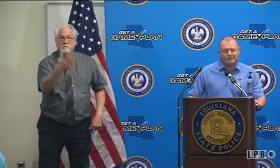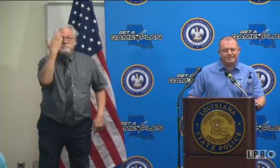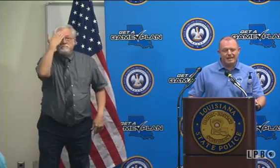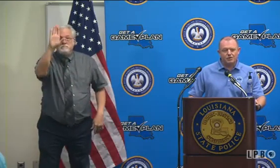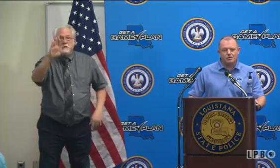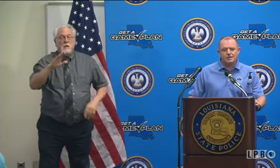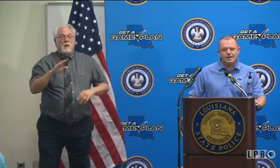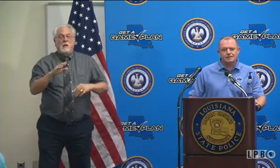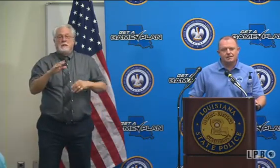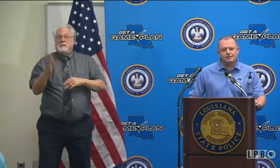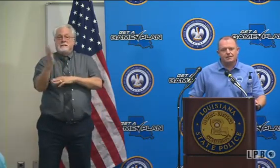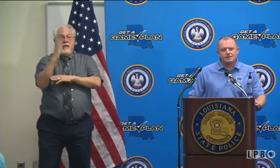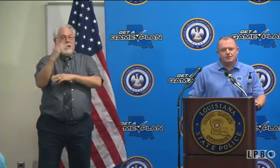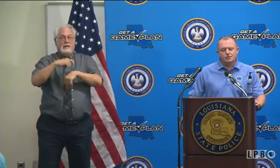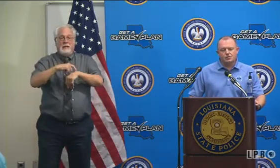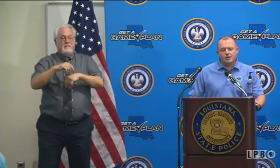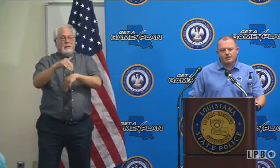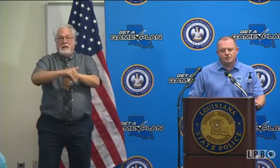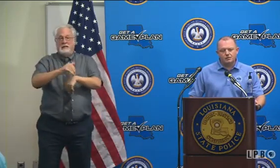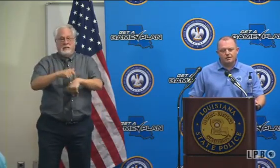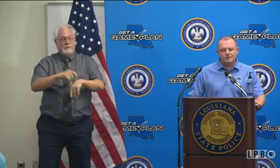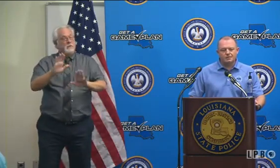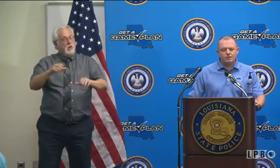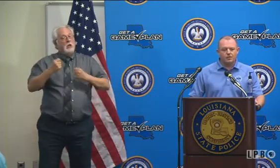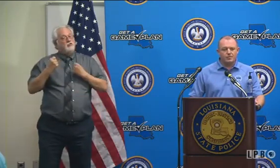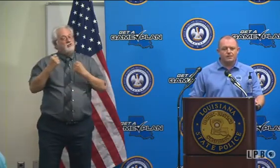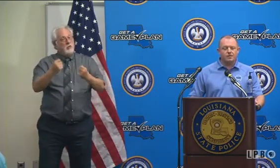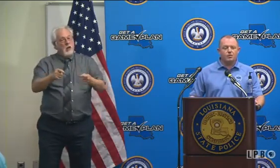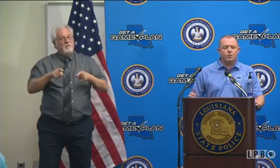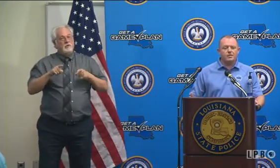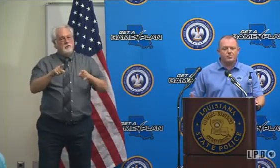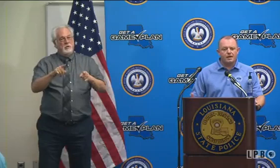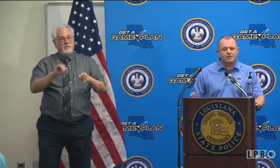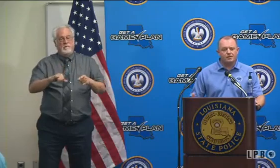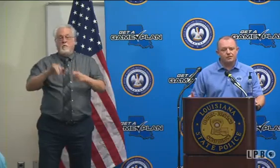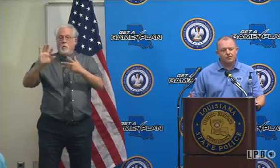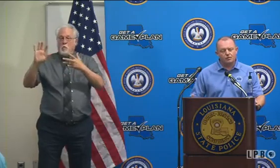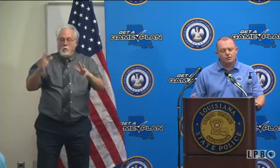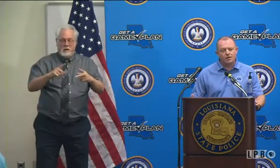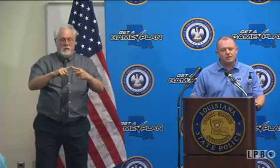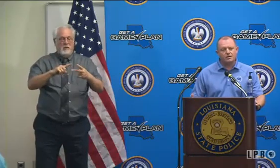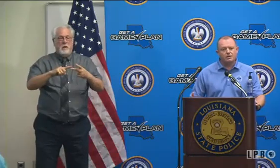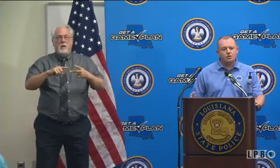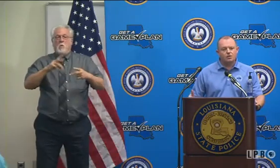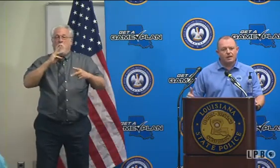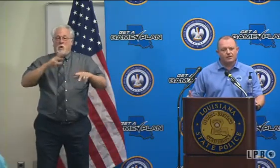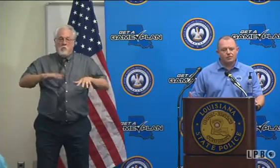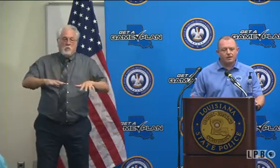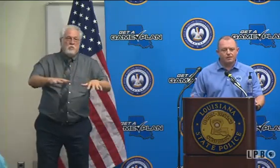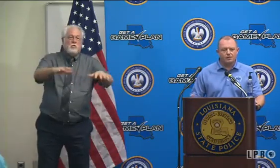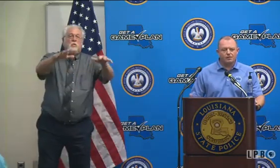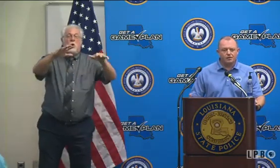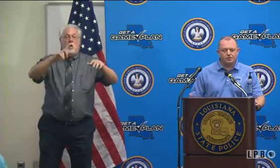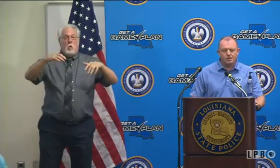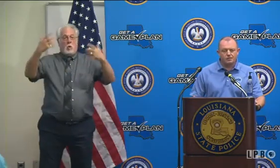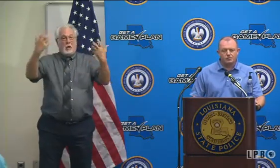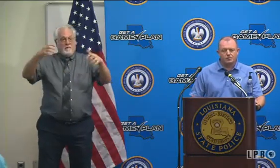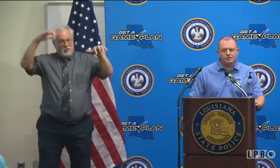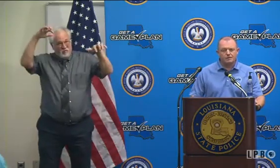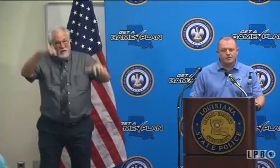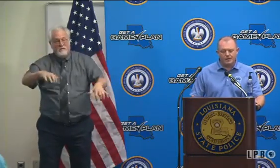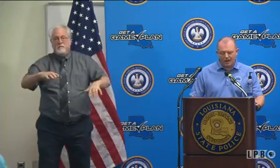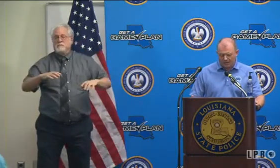even whether it's day or night. So travel during this, whether it be from the wind threat, the surge threat, or the heavy rainfall